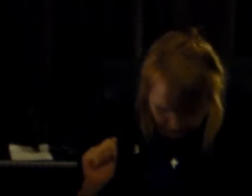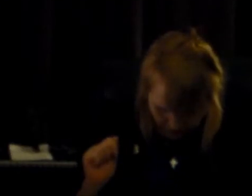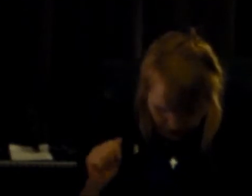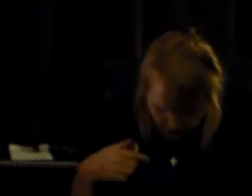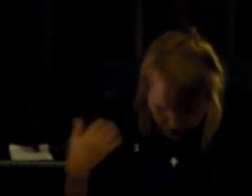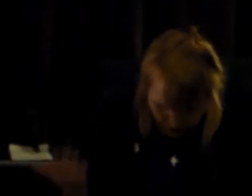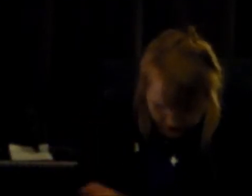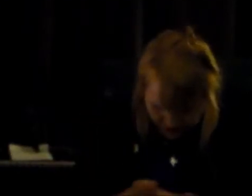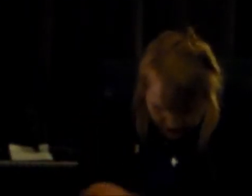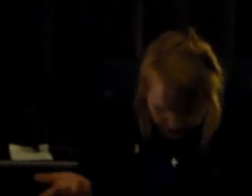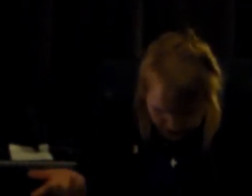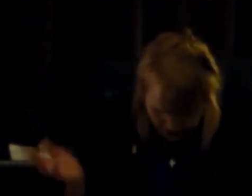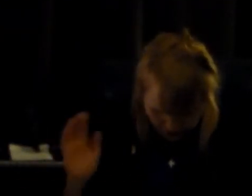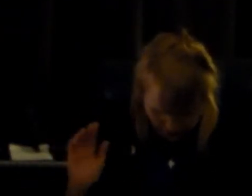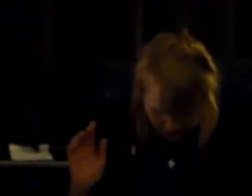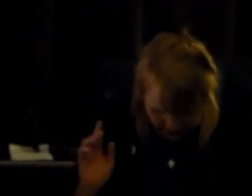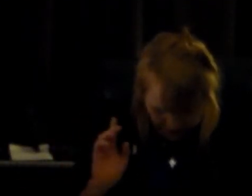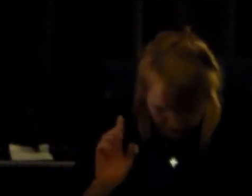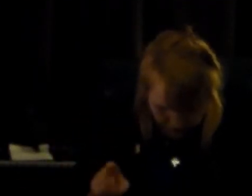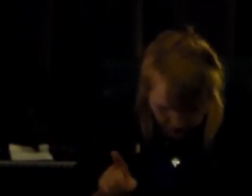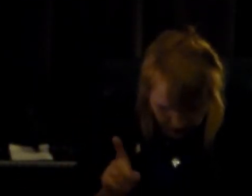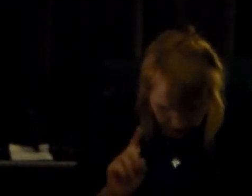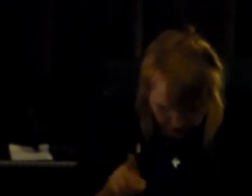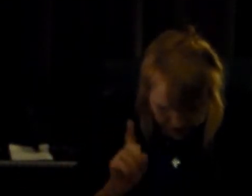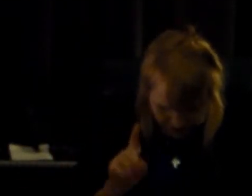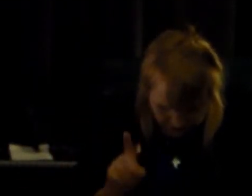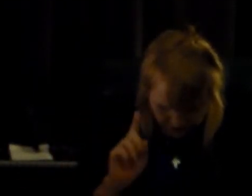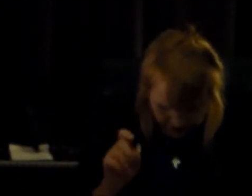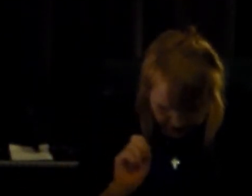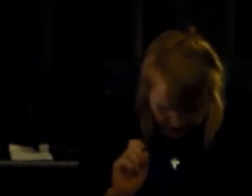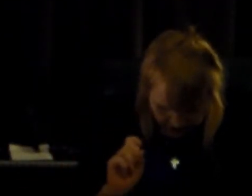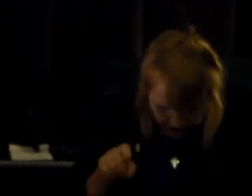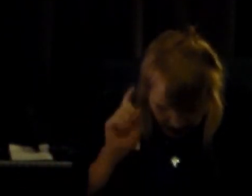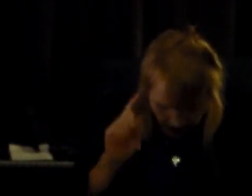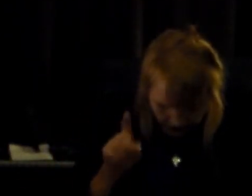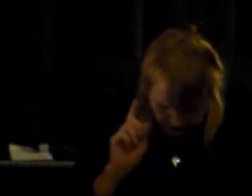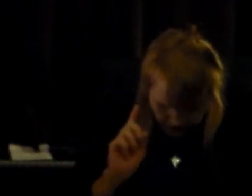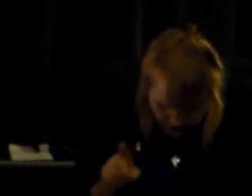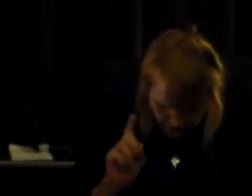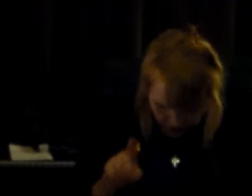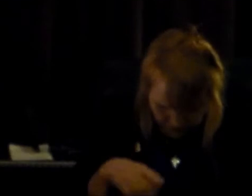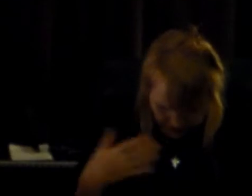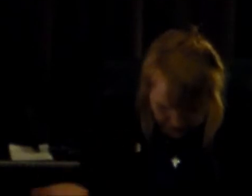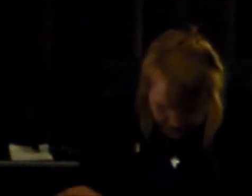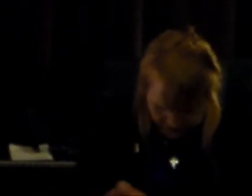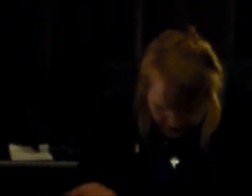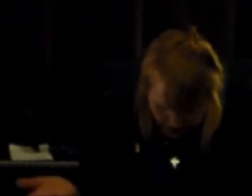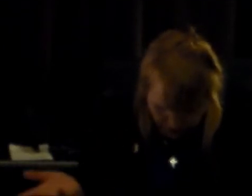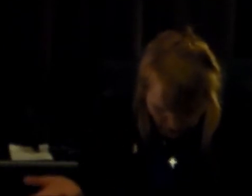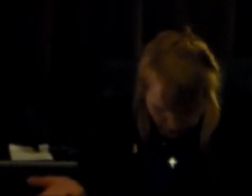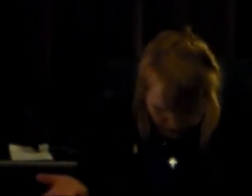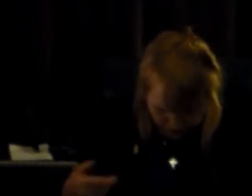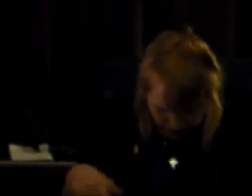forever. So if the Son, Jesus Christ, sets you free, you will be set free indeed. I know that you are Abraham's descendant. You are ready to kill